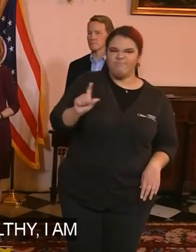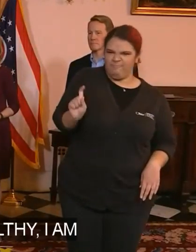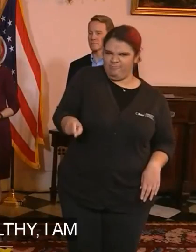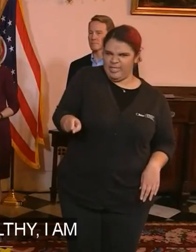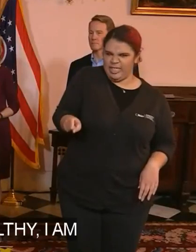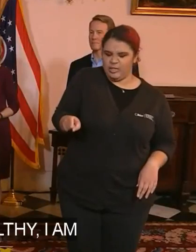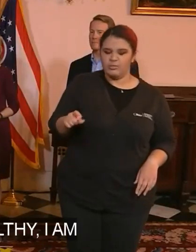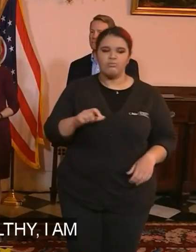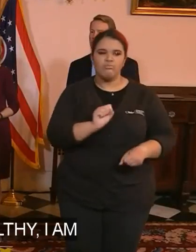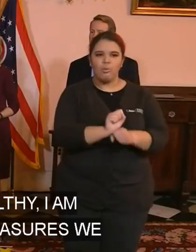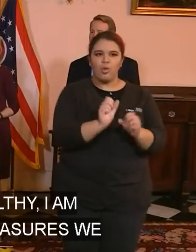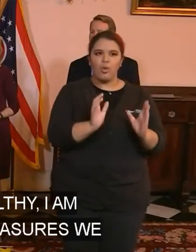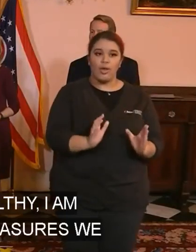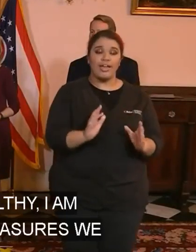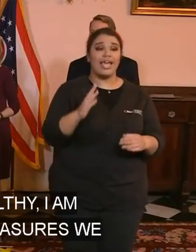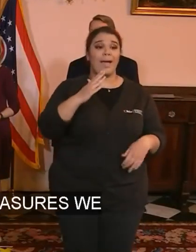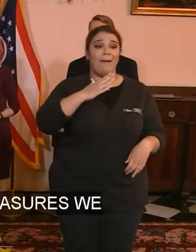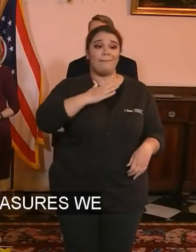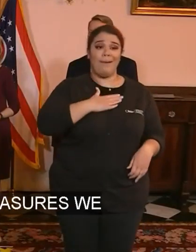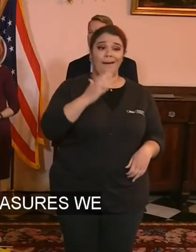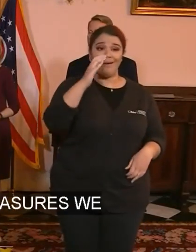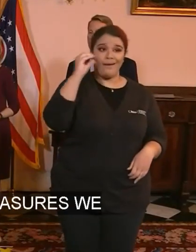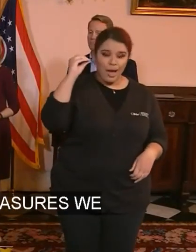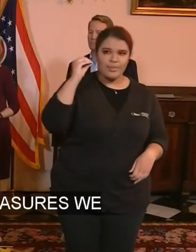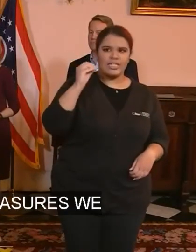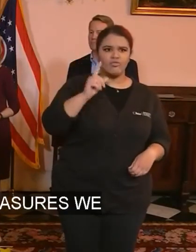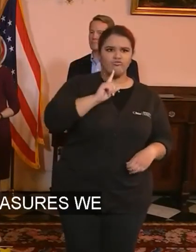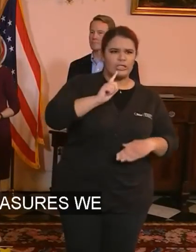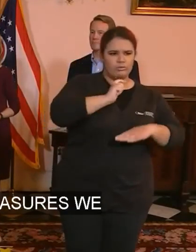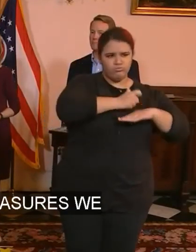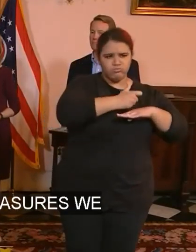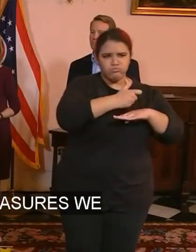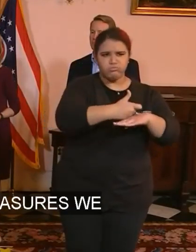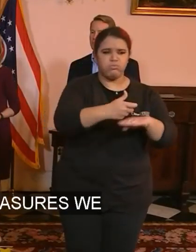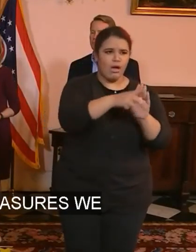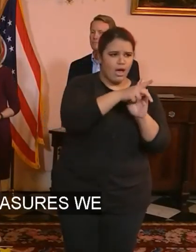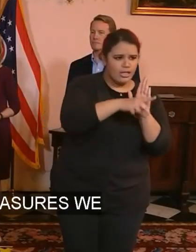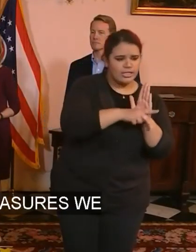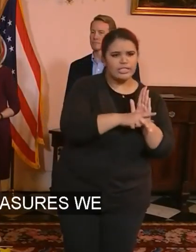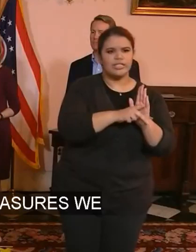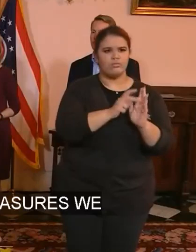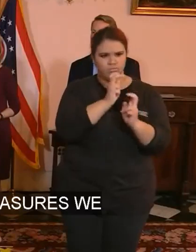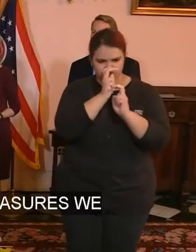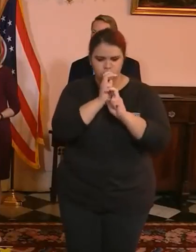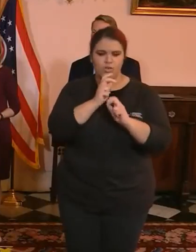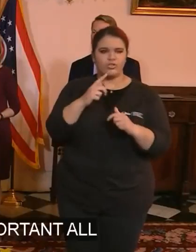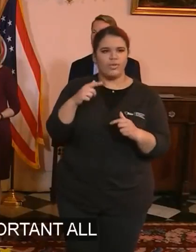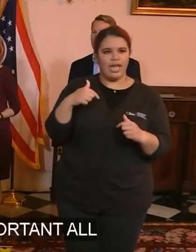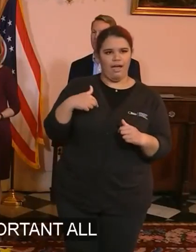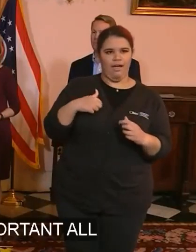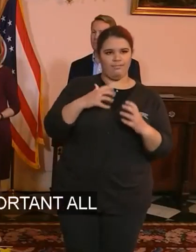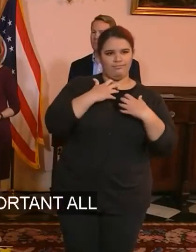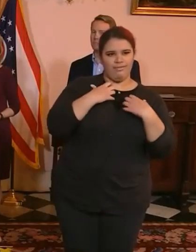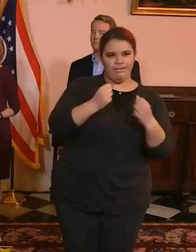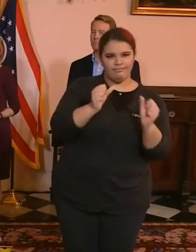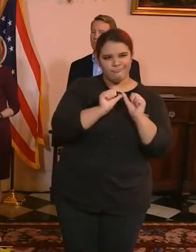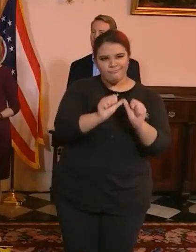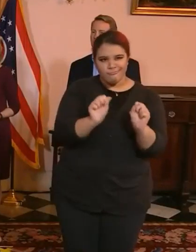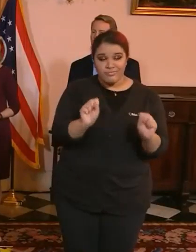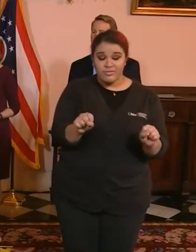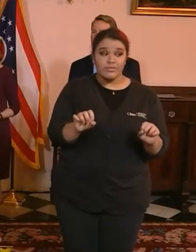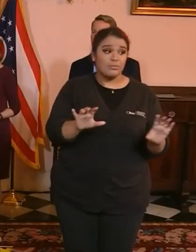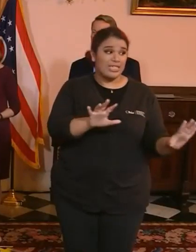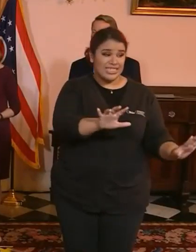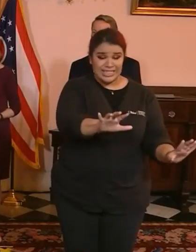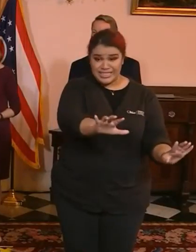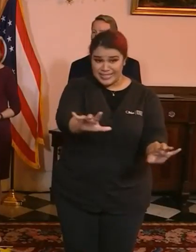all of that to make sure to keep me safe. So stay tuned, talk to who you work for if you're in that essential thing. Remember out there, you know, this